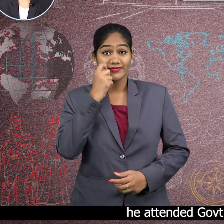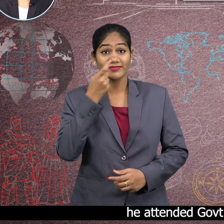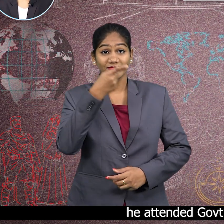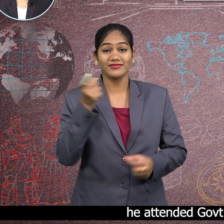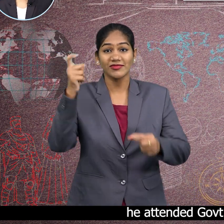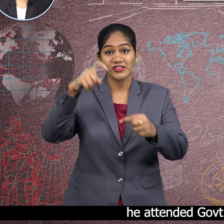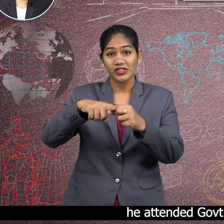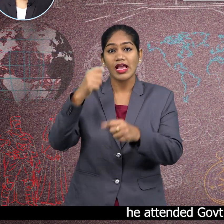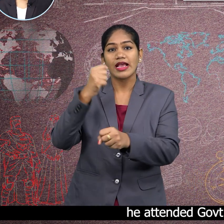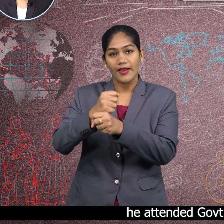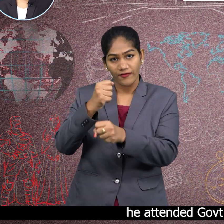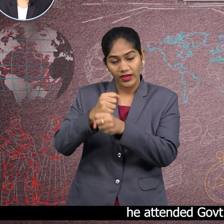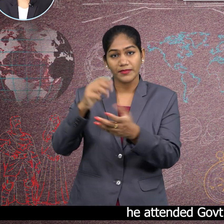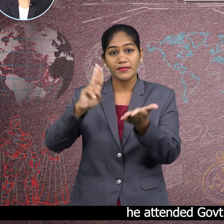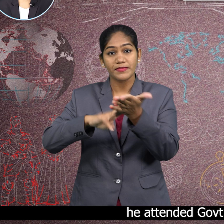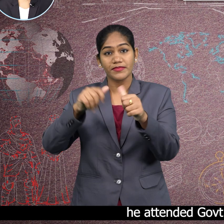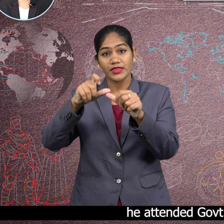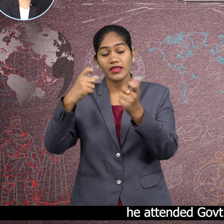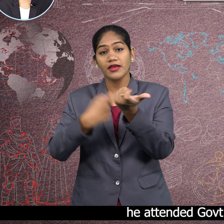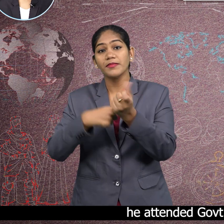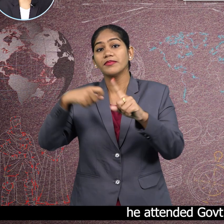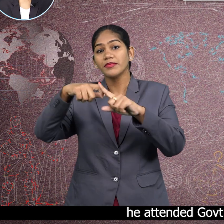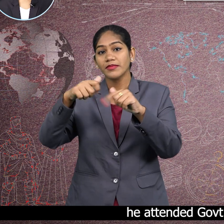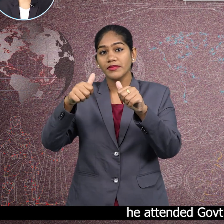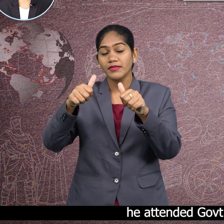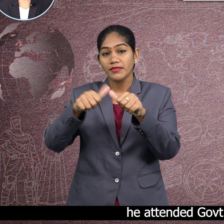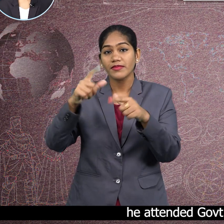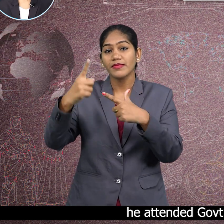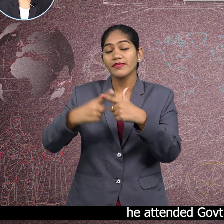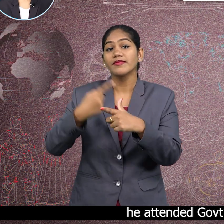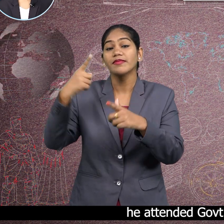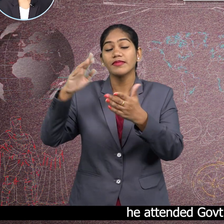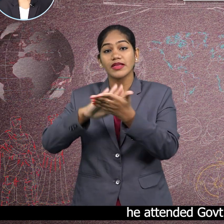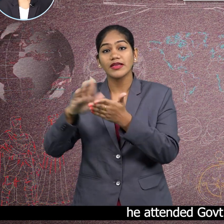He attended government Markaji High School,